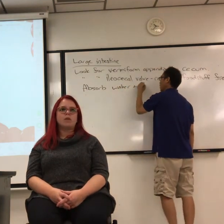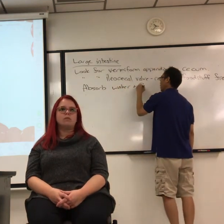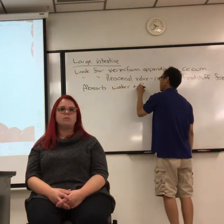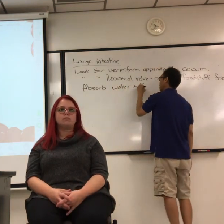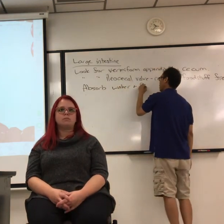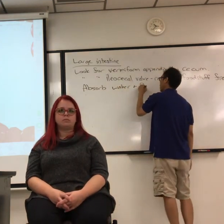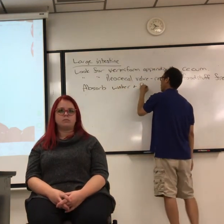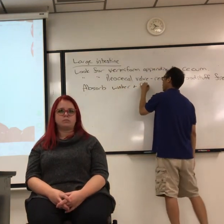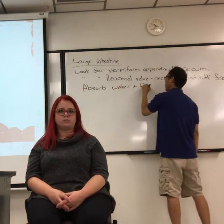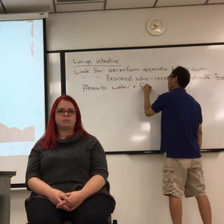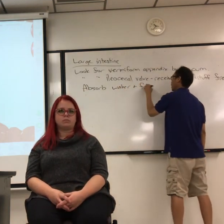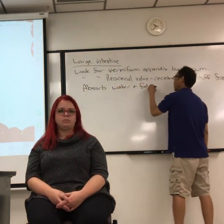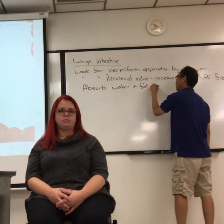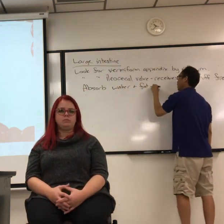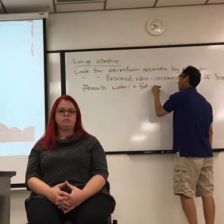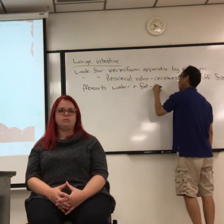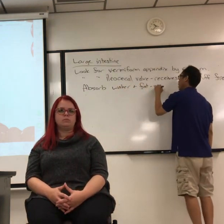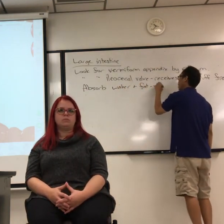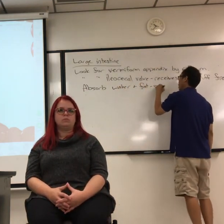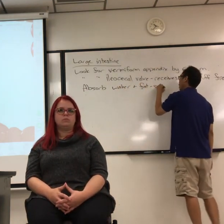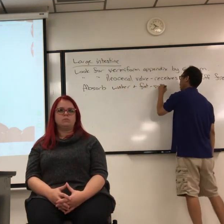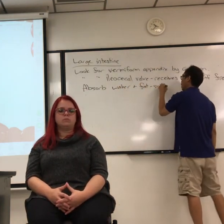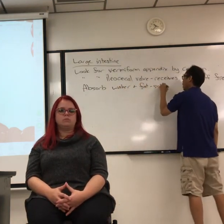water and